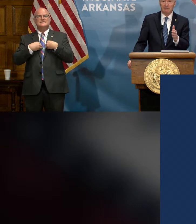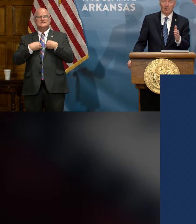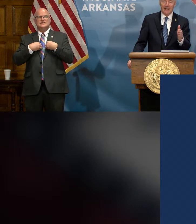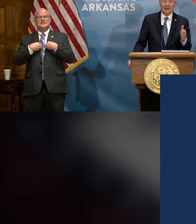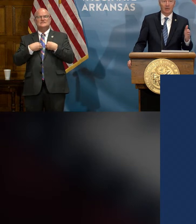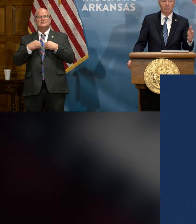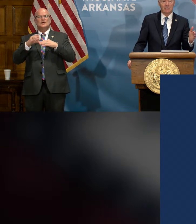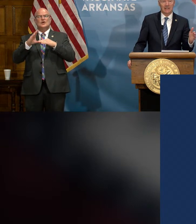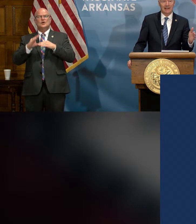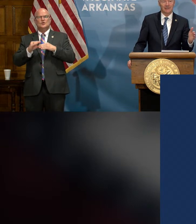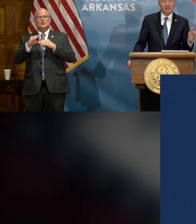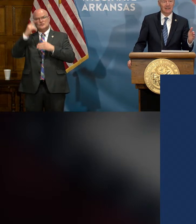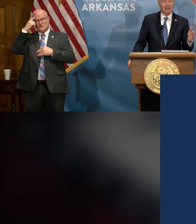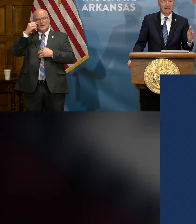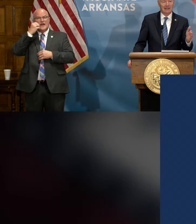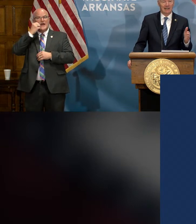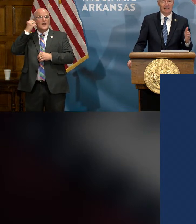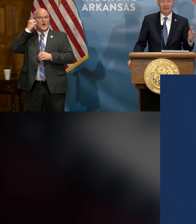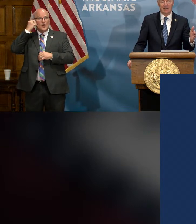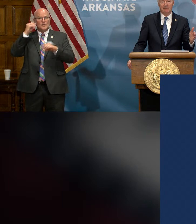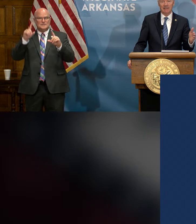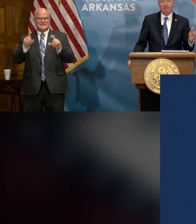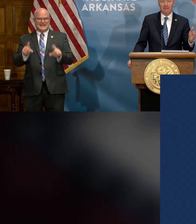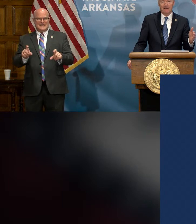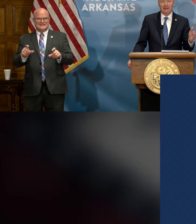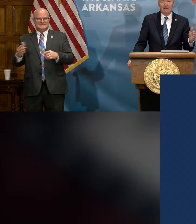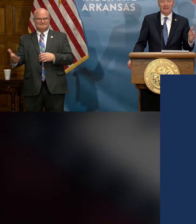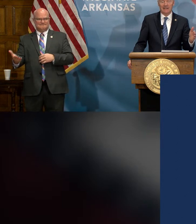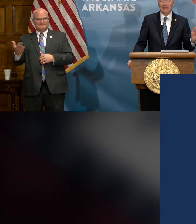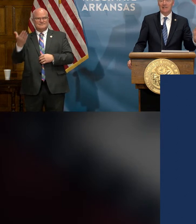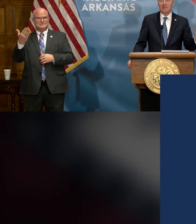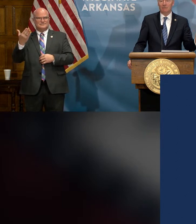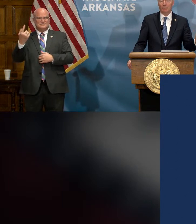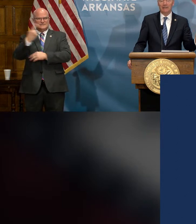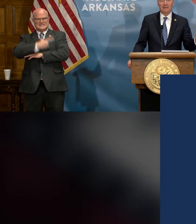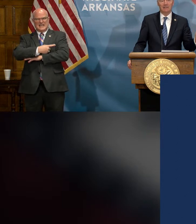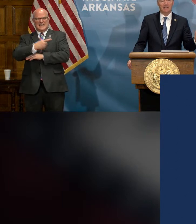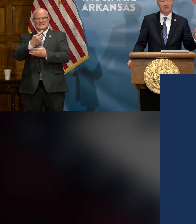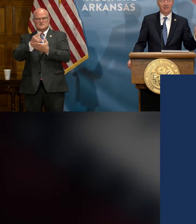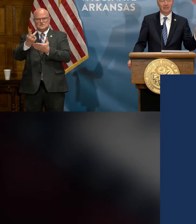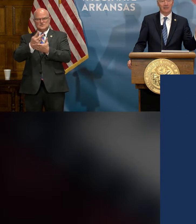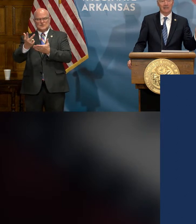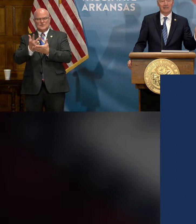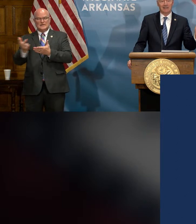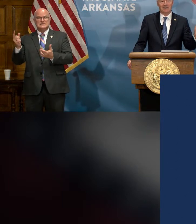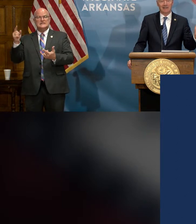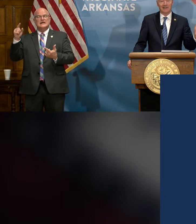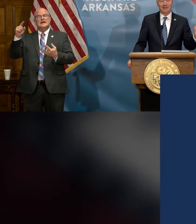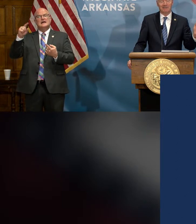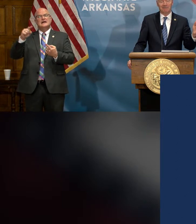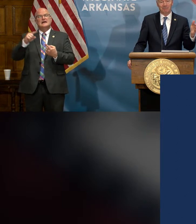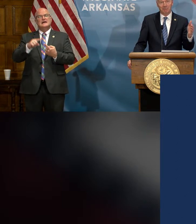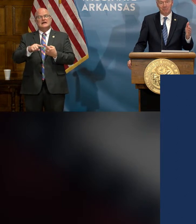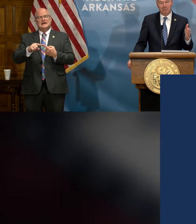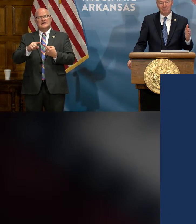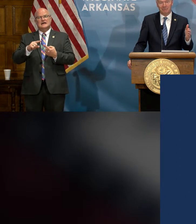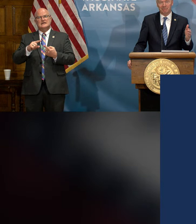cushion for at-home tests in the coming days and weeks until